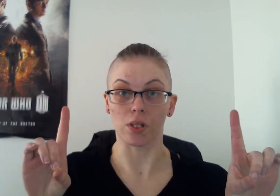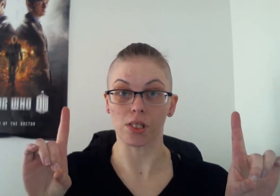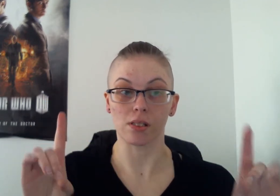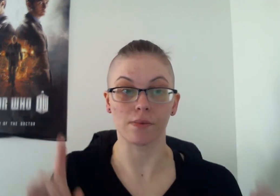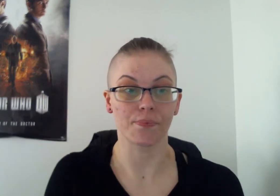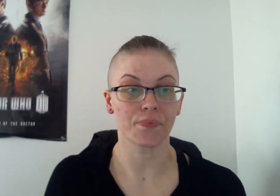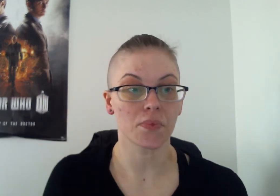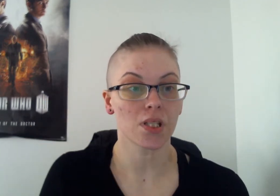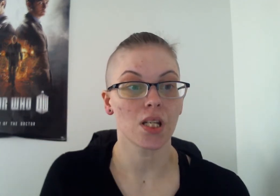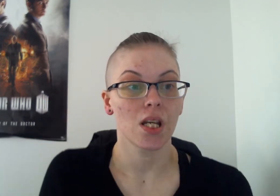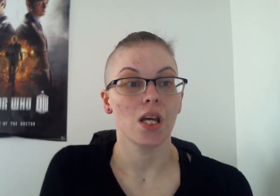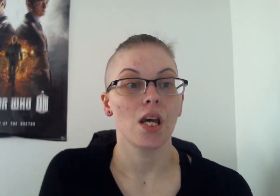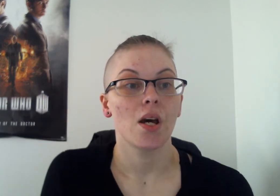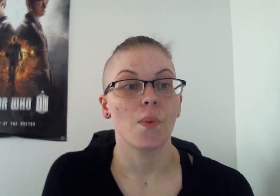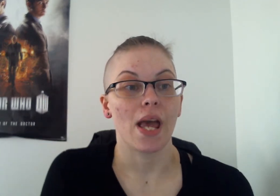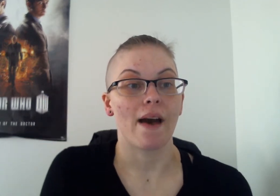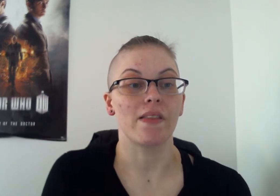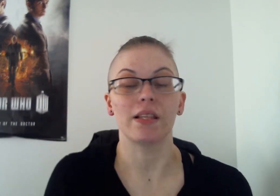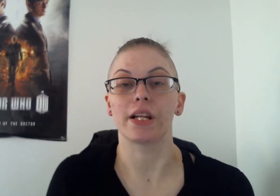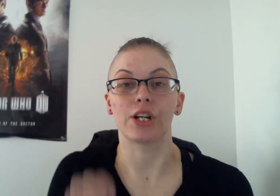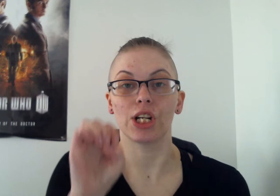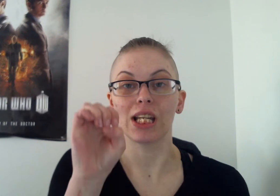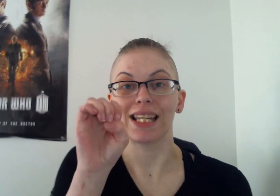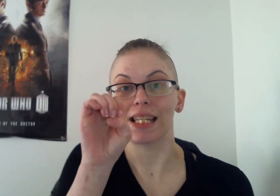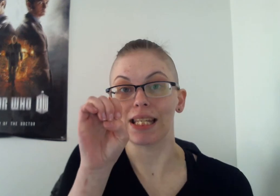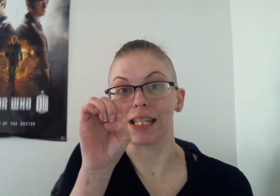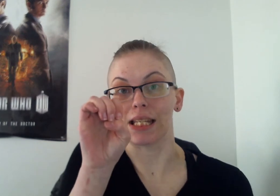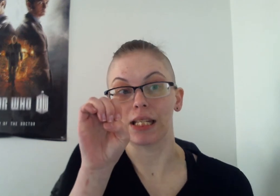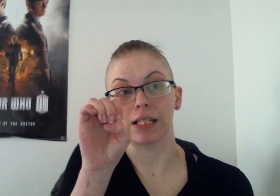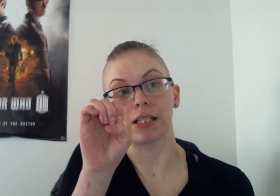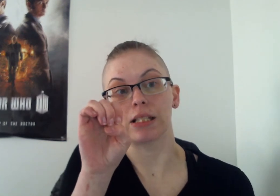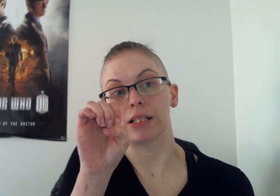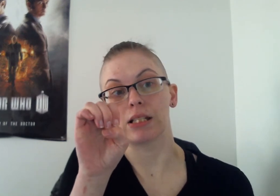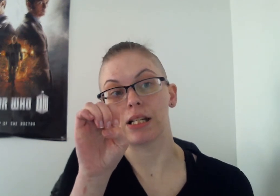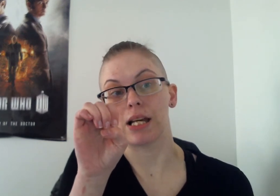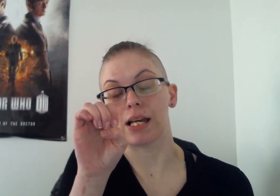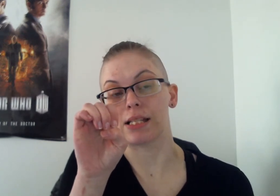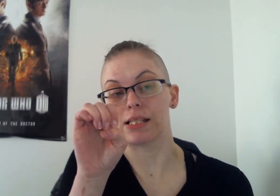Divorce. We have the letter E.